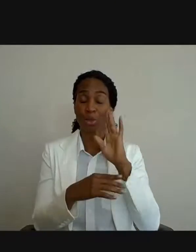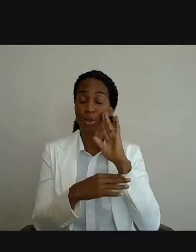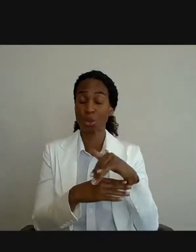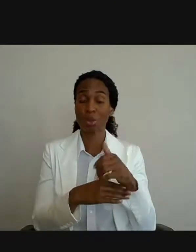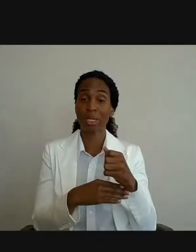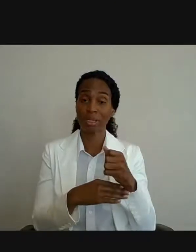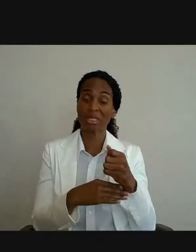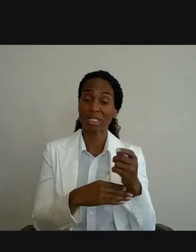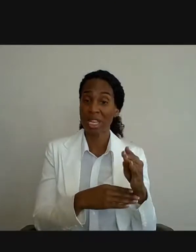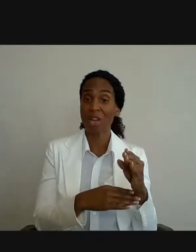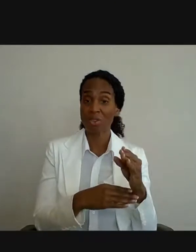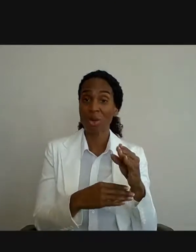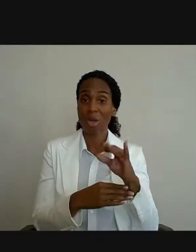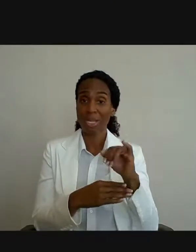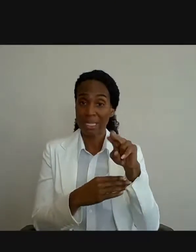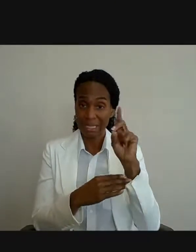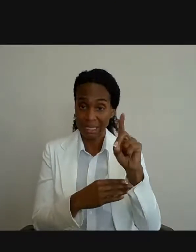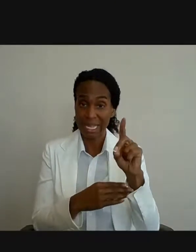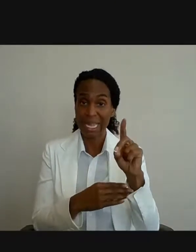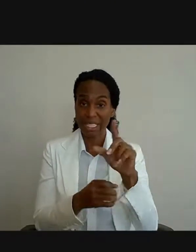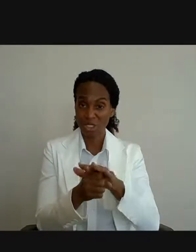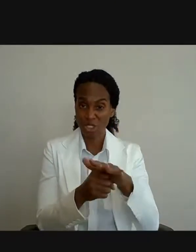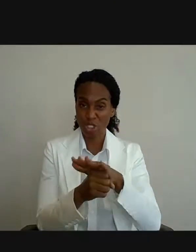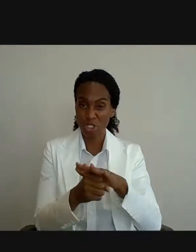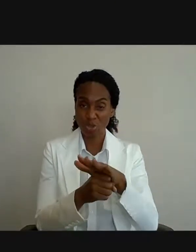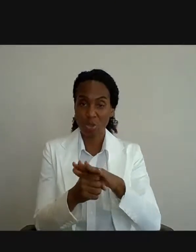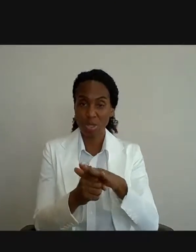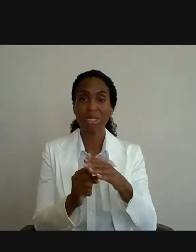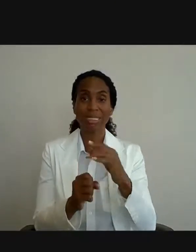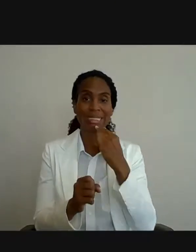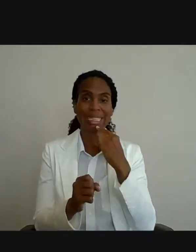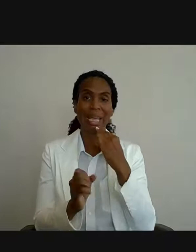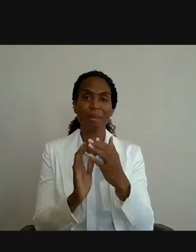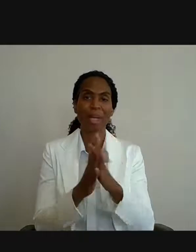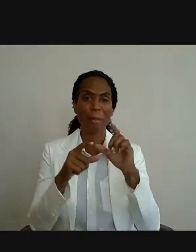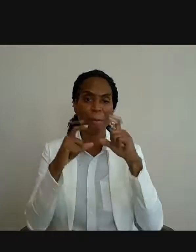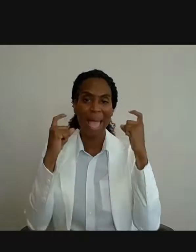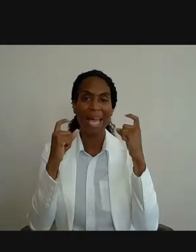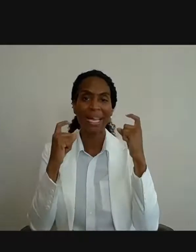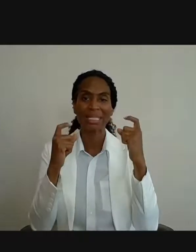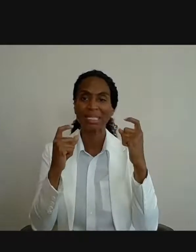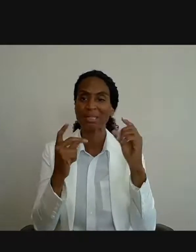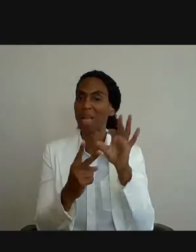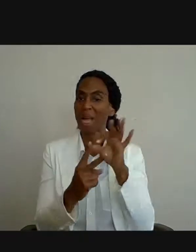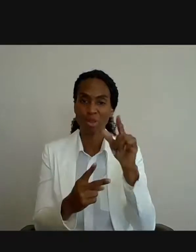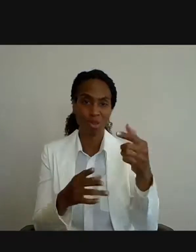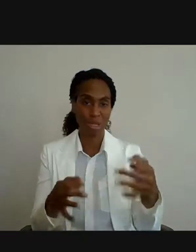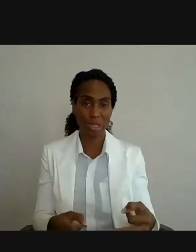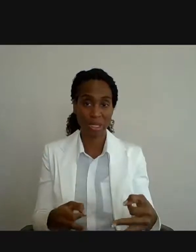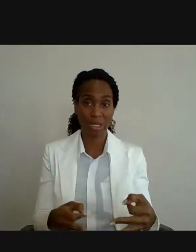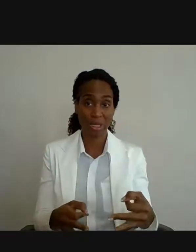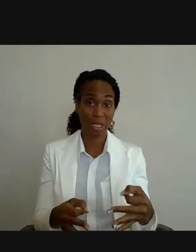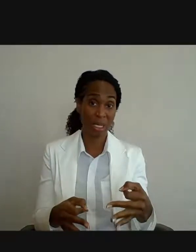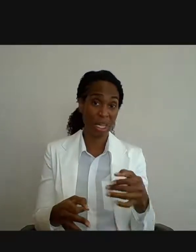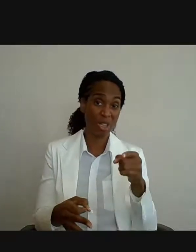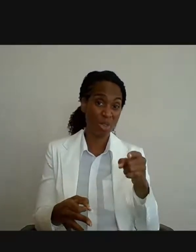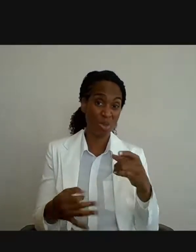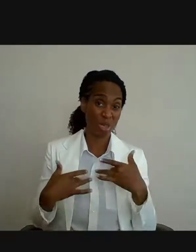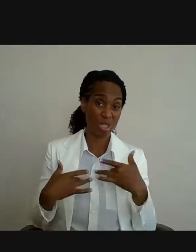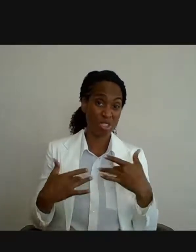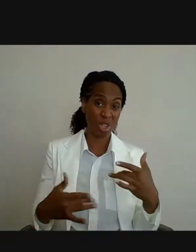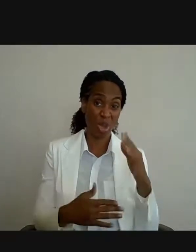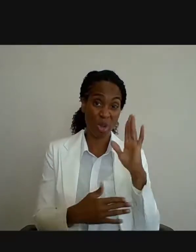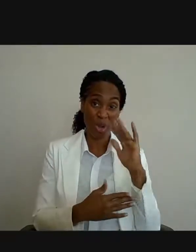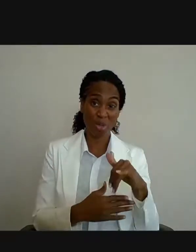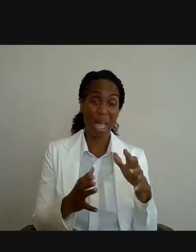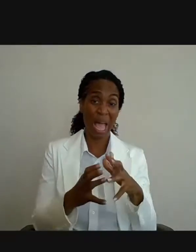Indiana districts have already announced that they're going to be mask optional. So I was wondering if that concerns you at all, knowing that there's definitely a